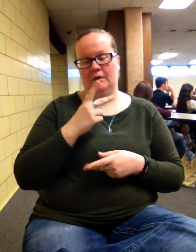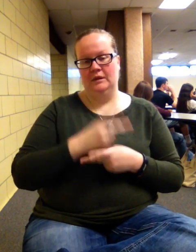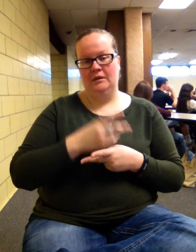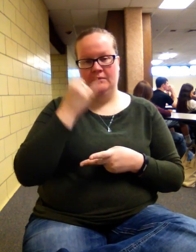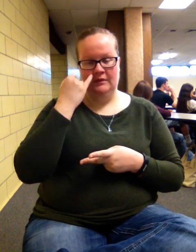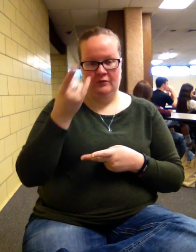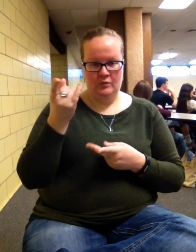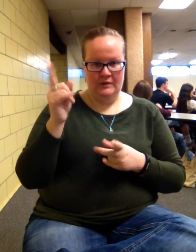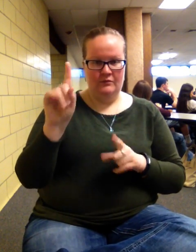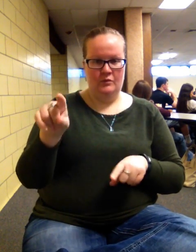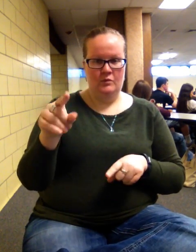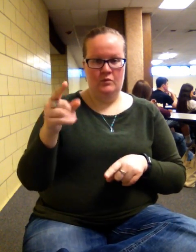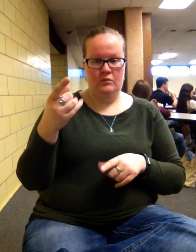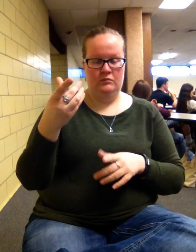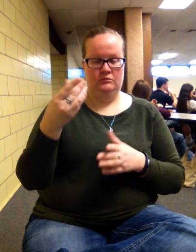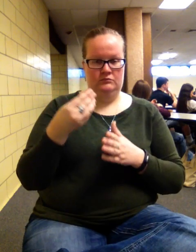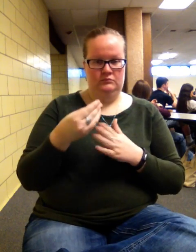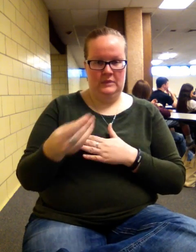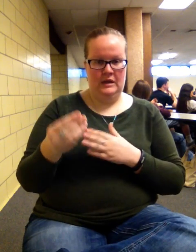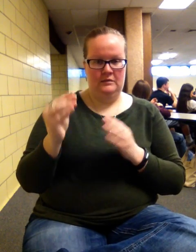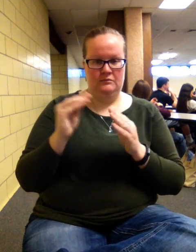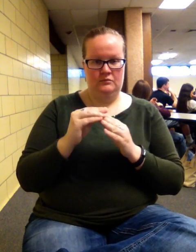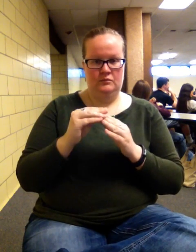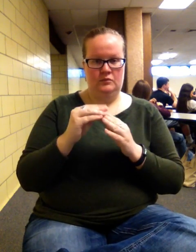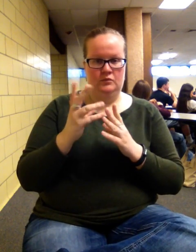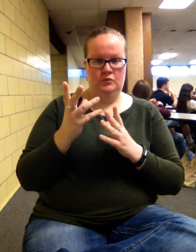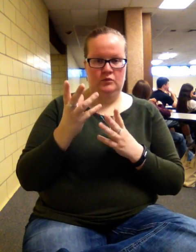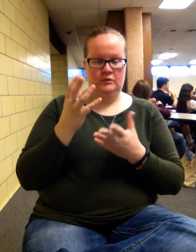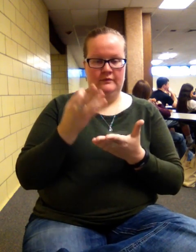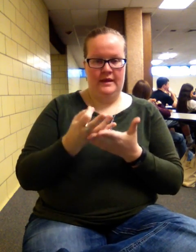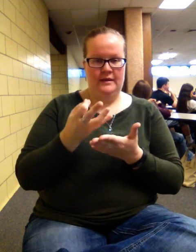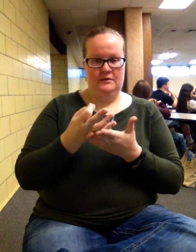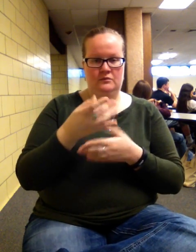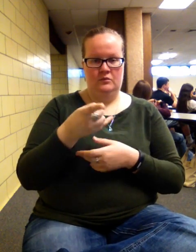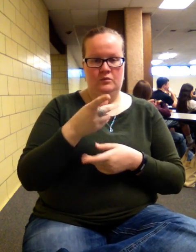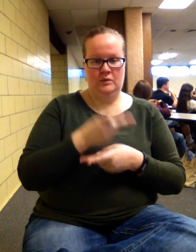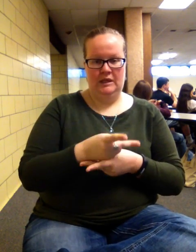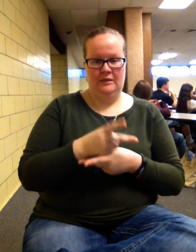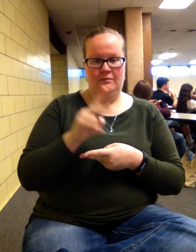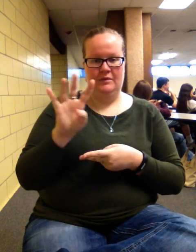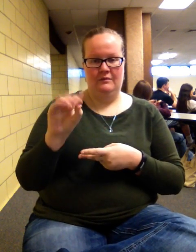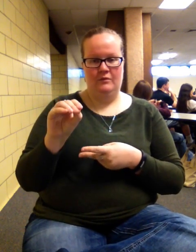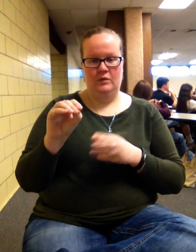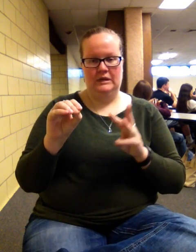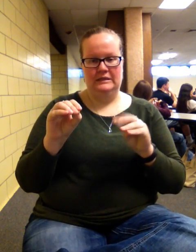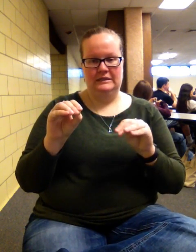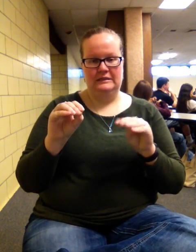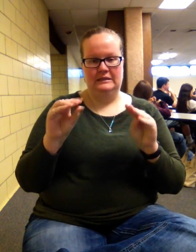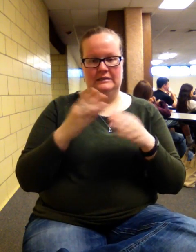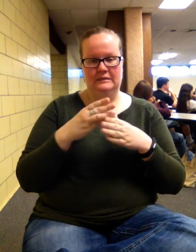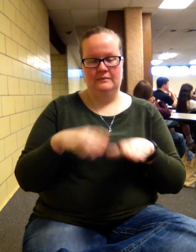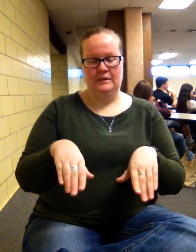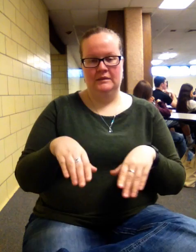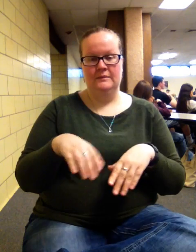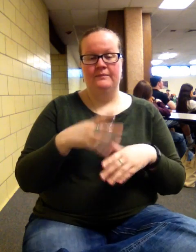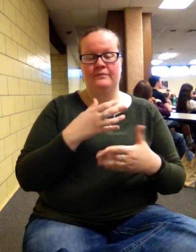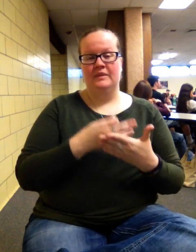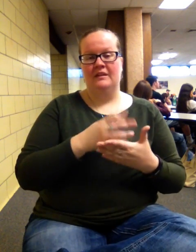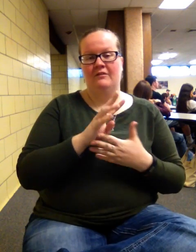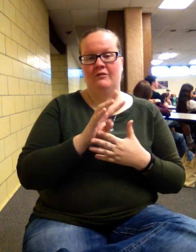out and get additional funds, you would keep the 40-60 split. In Finance 440, you're going to take it differently, and you'll